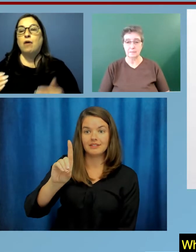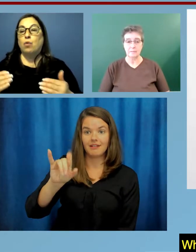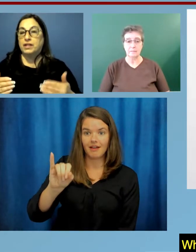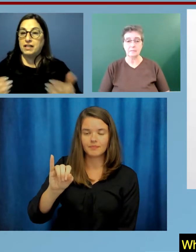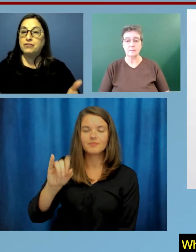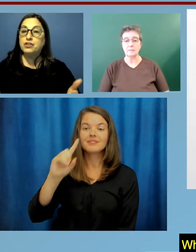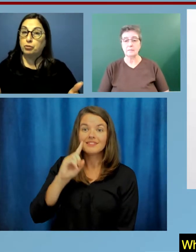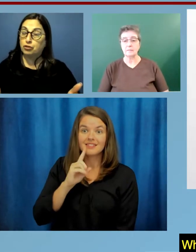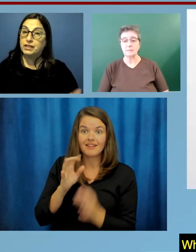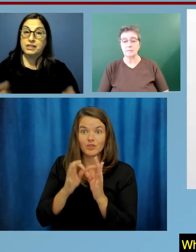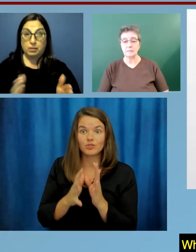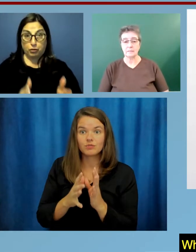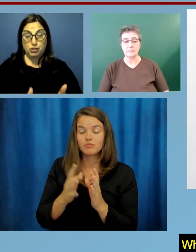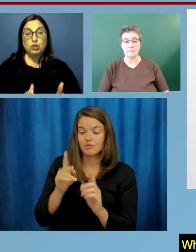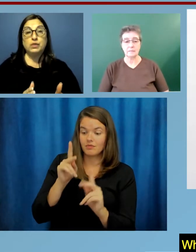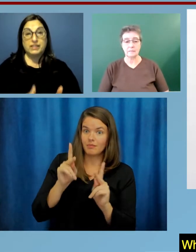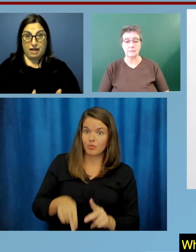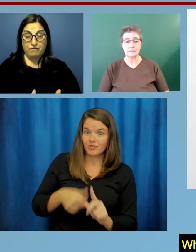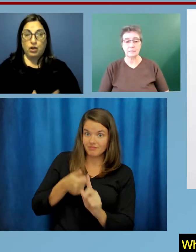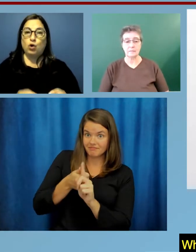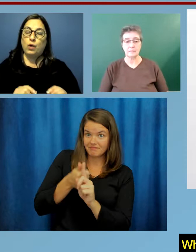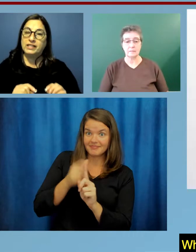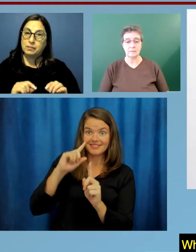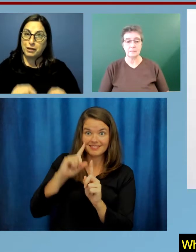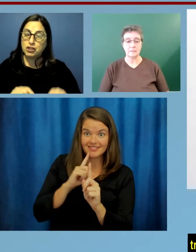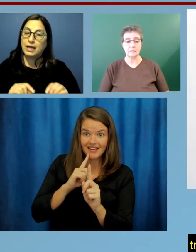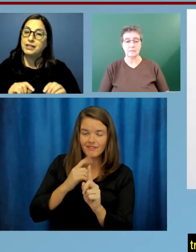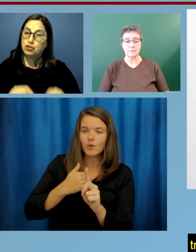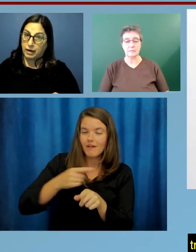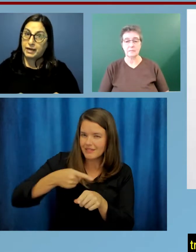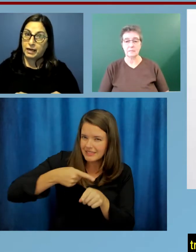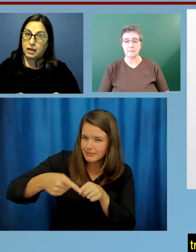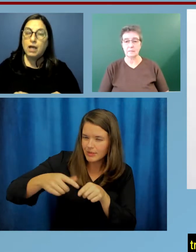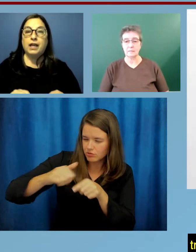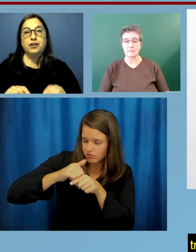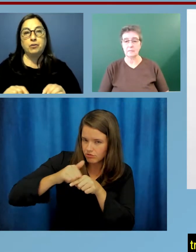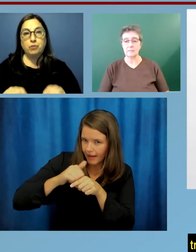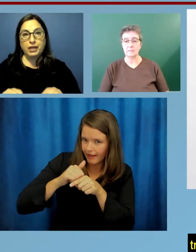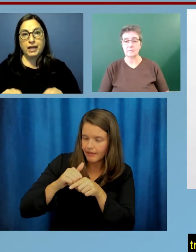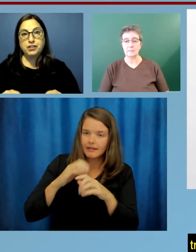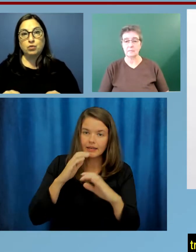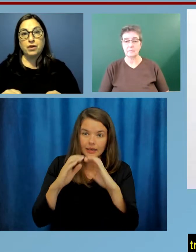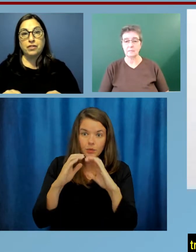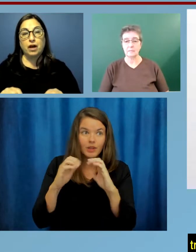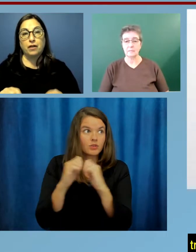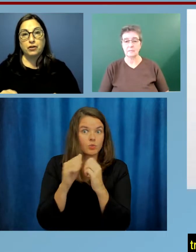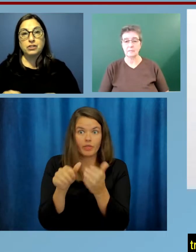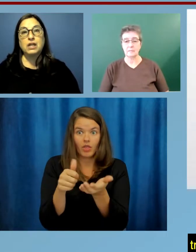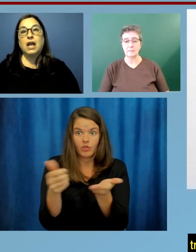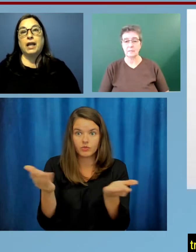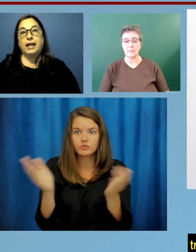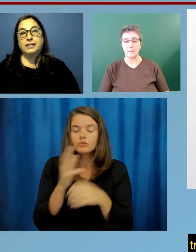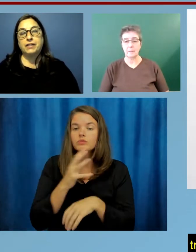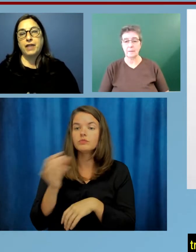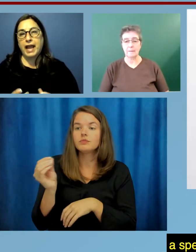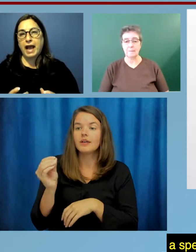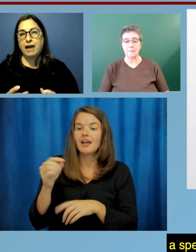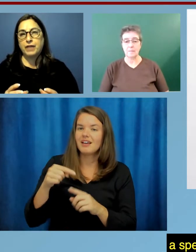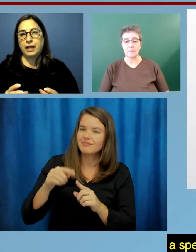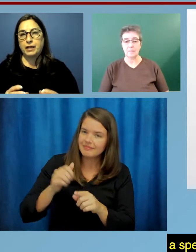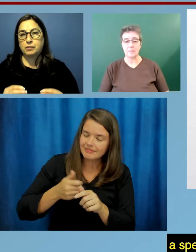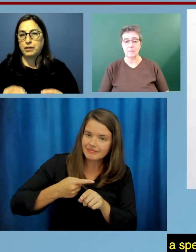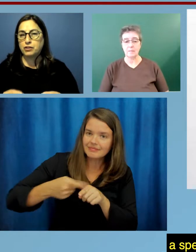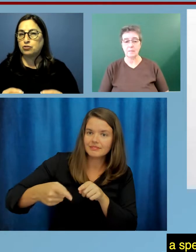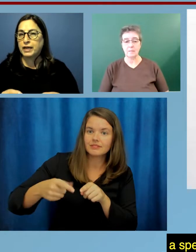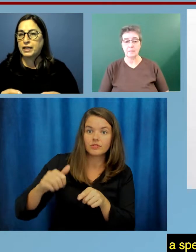CDI. What a deaf interpreter is a person who is deaf, who has specialized training in communication with others, and they